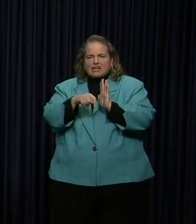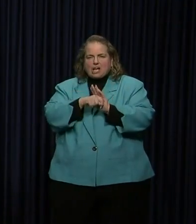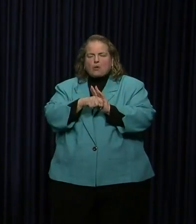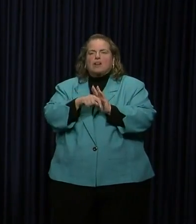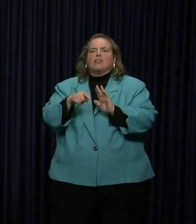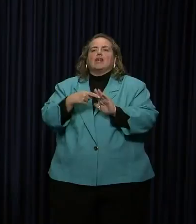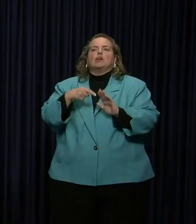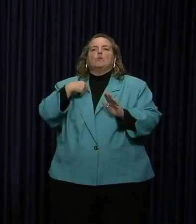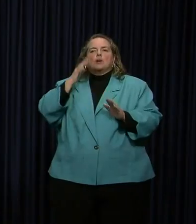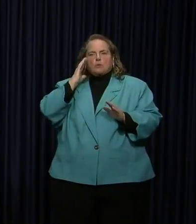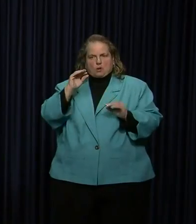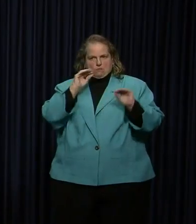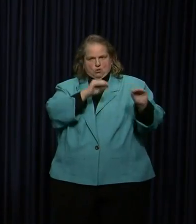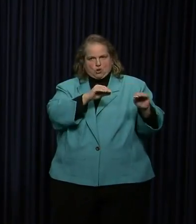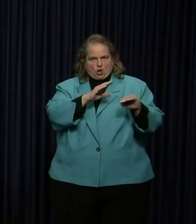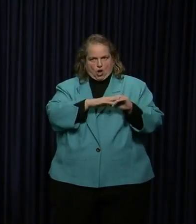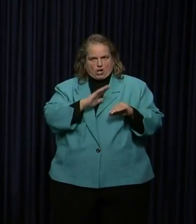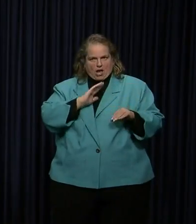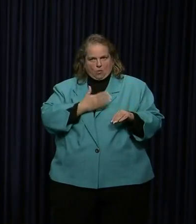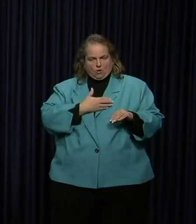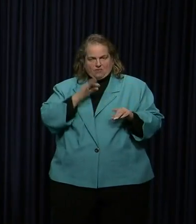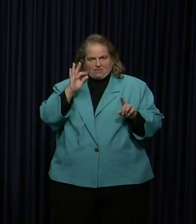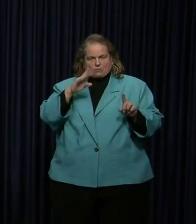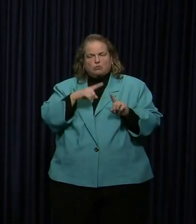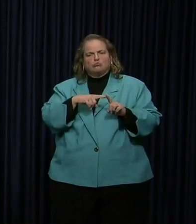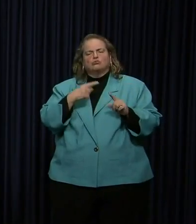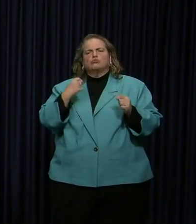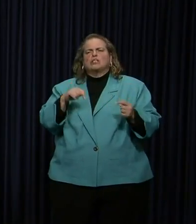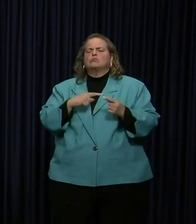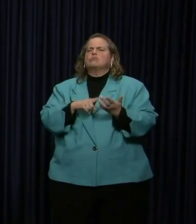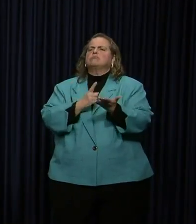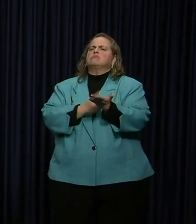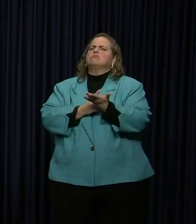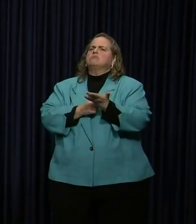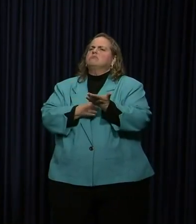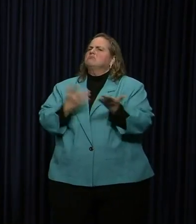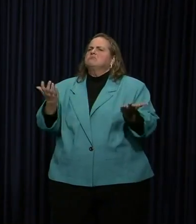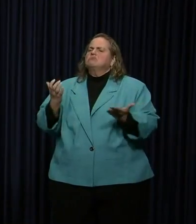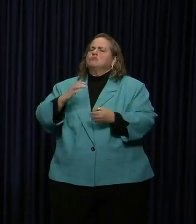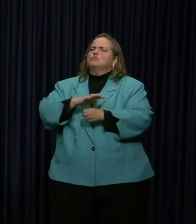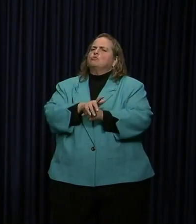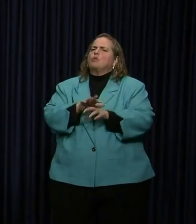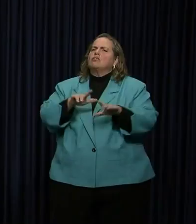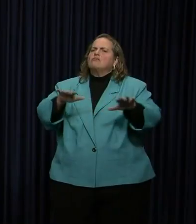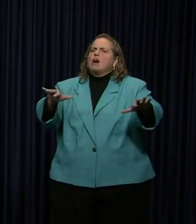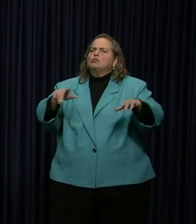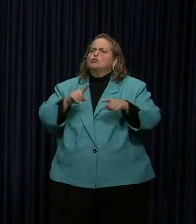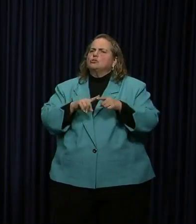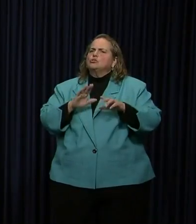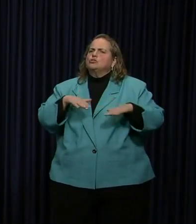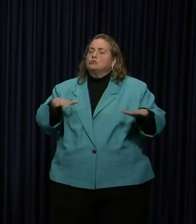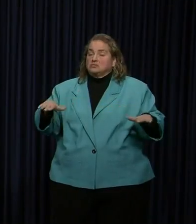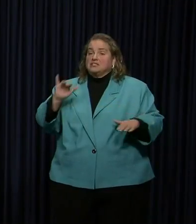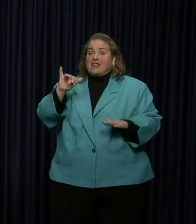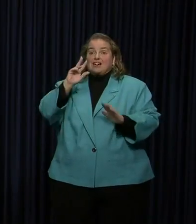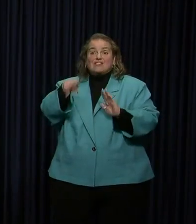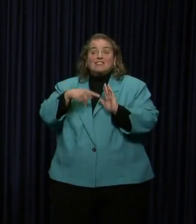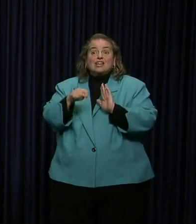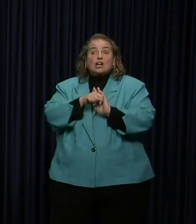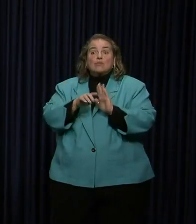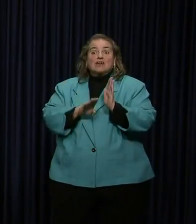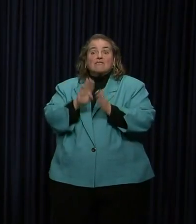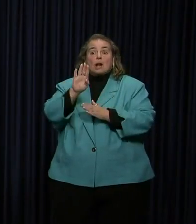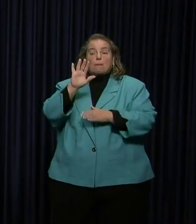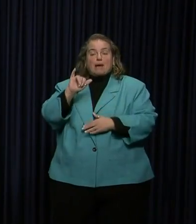up online to talk a little bit about this coronavirus. So this video was developed